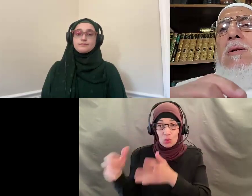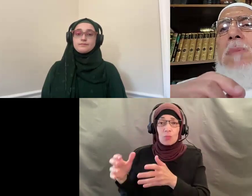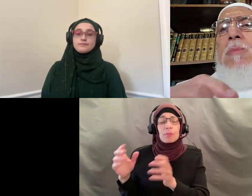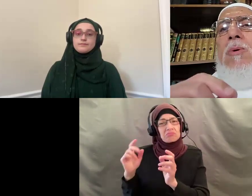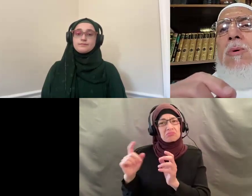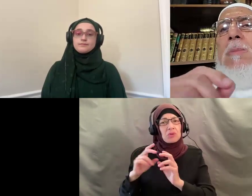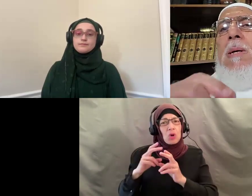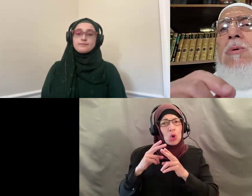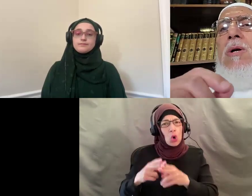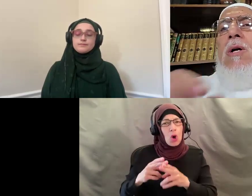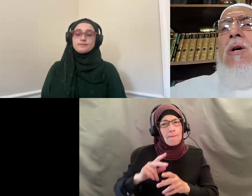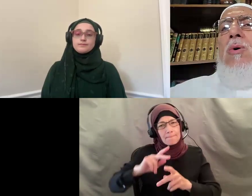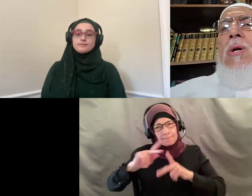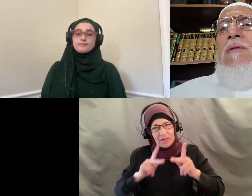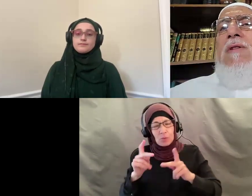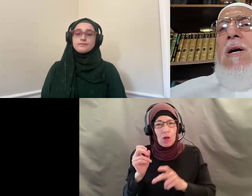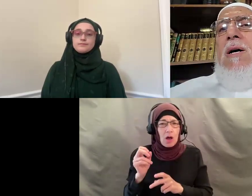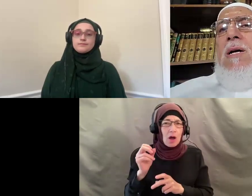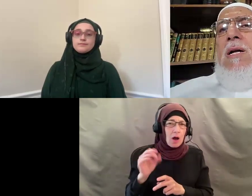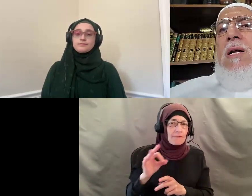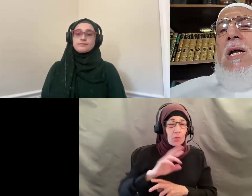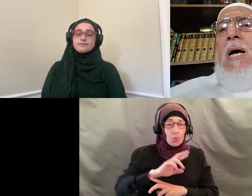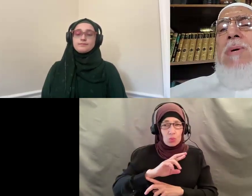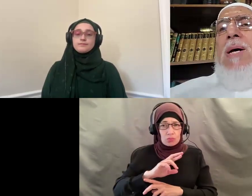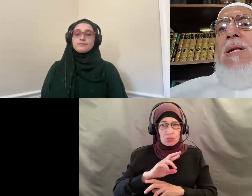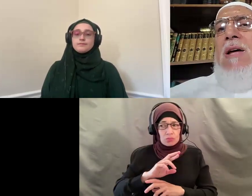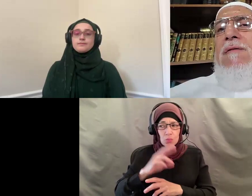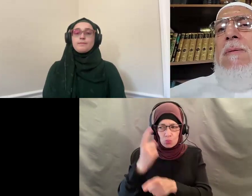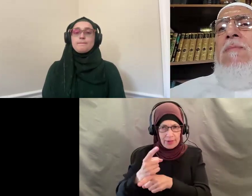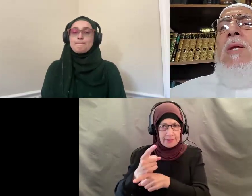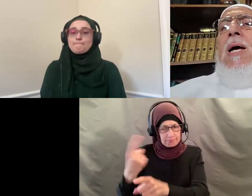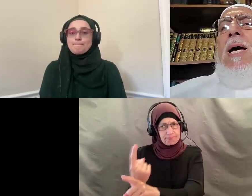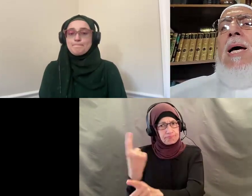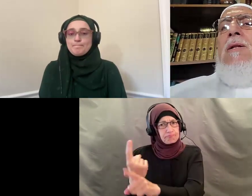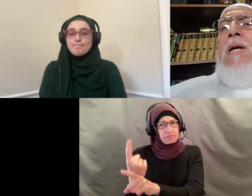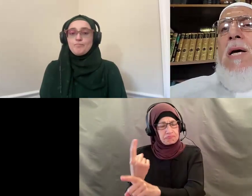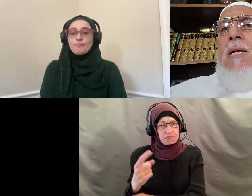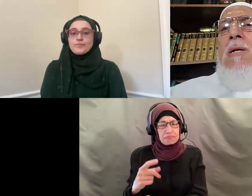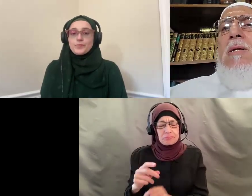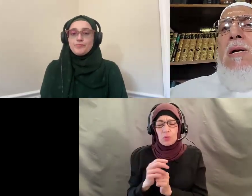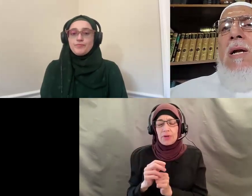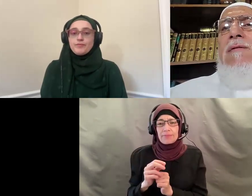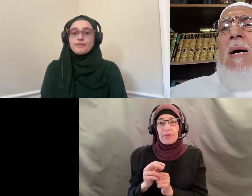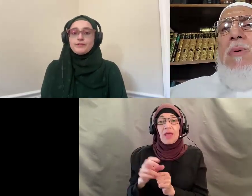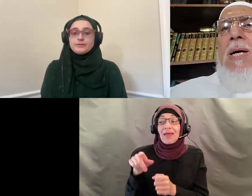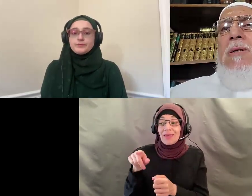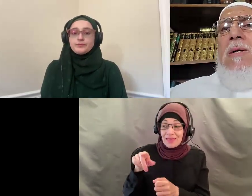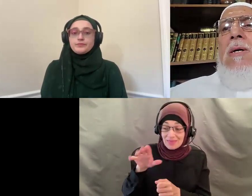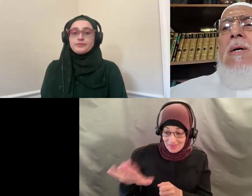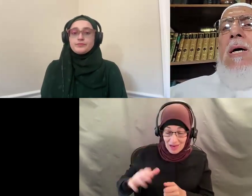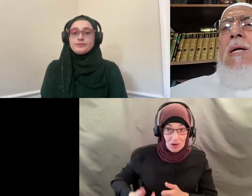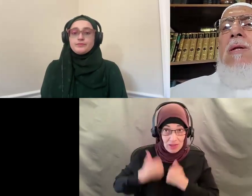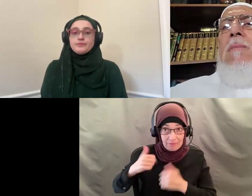the right people, or the people who lived an upright life, and they ended their life